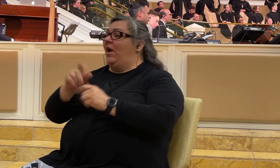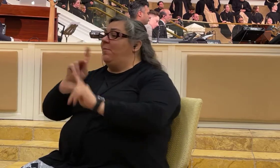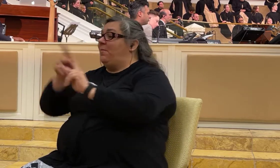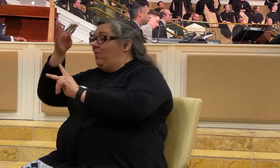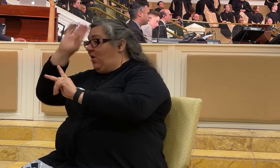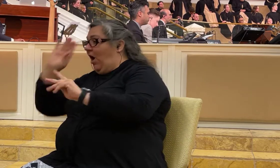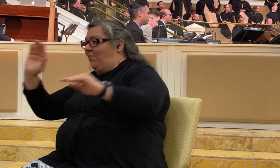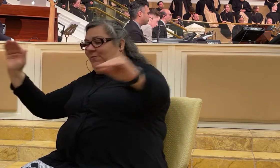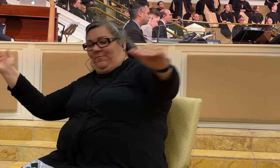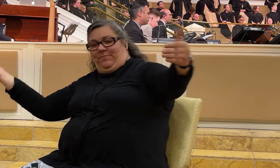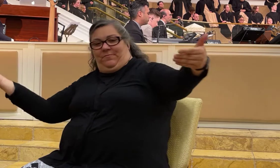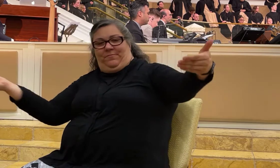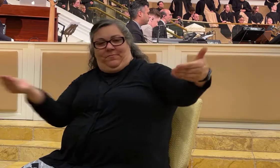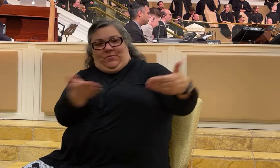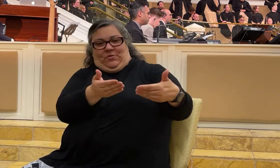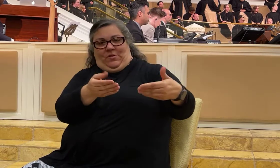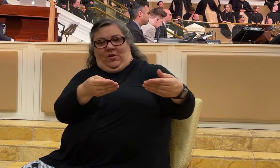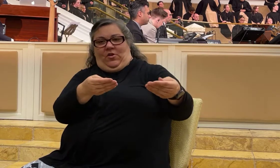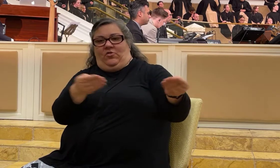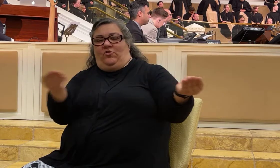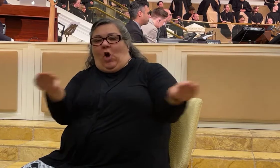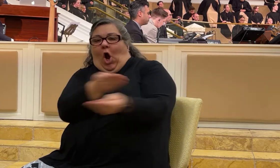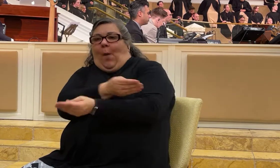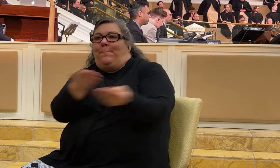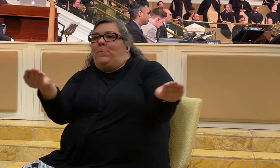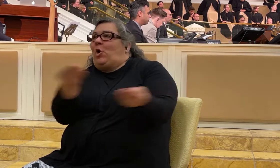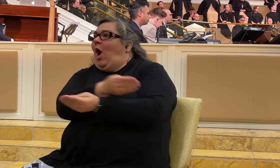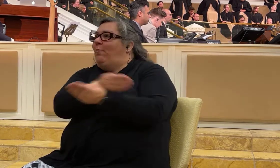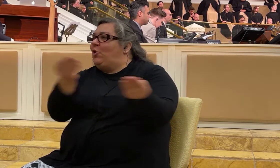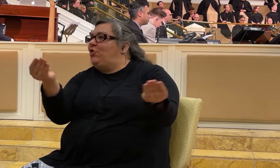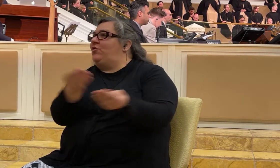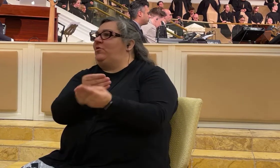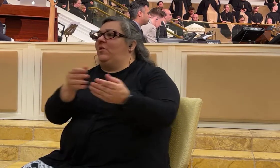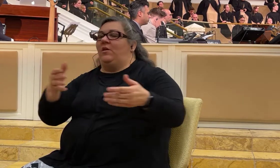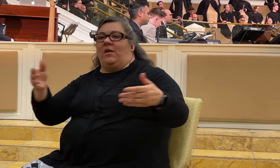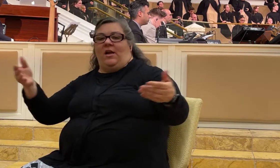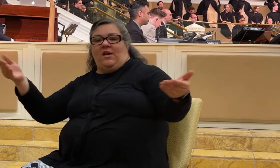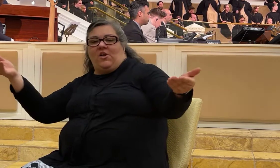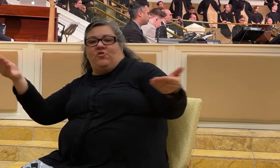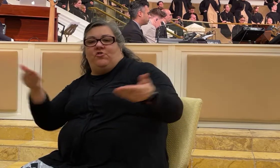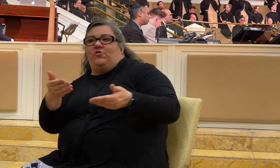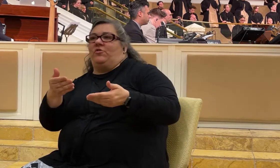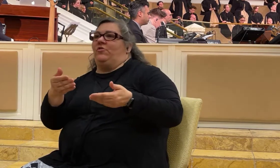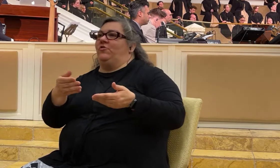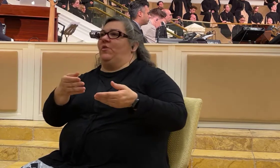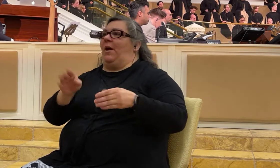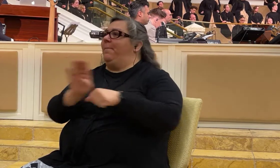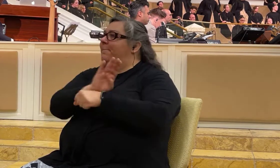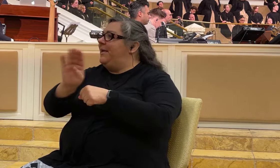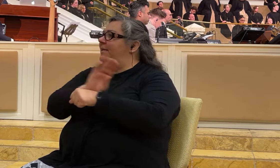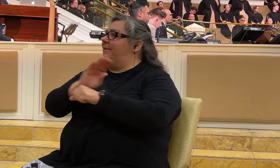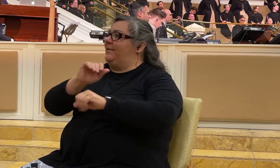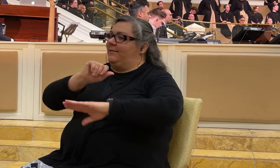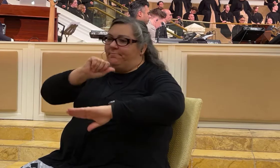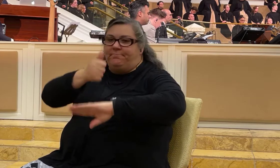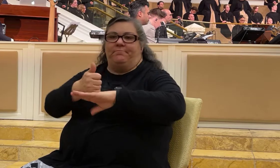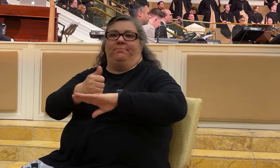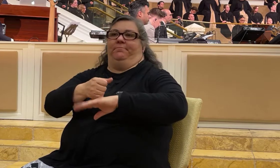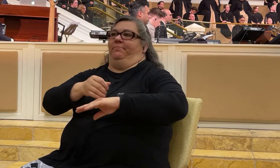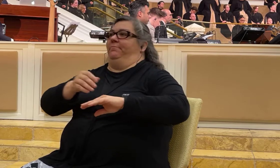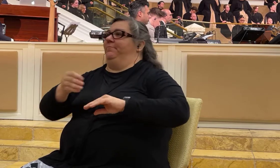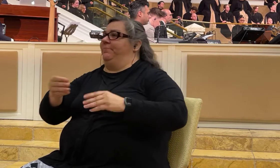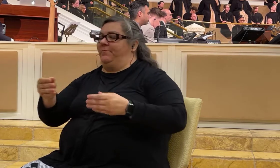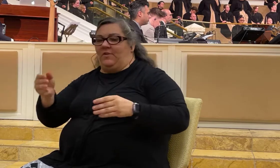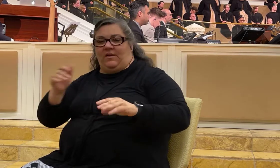to commerce. This is where they got introduced to the ways that businesses operated. This is where